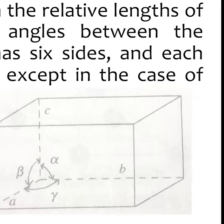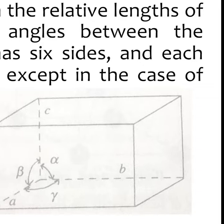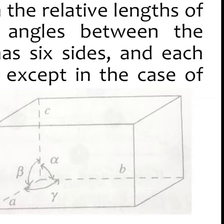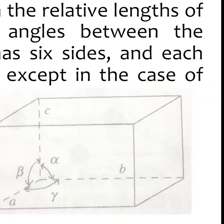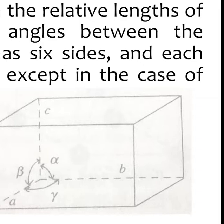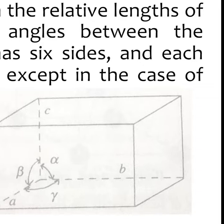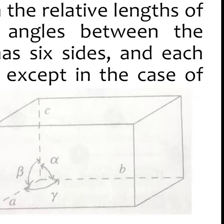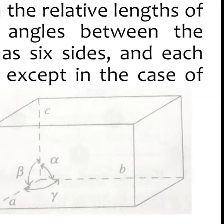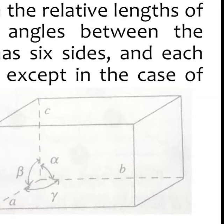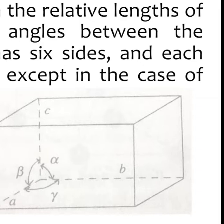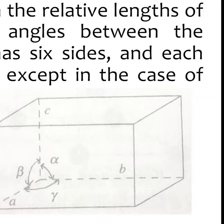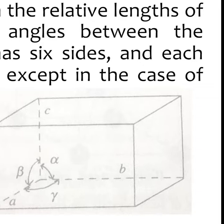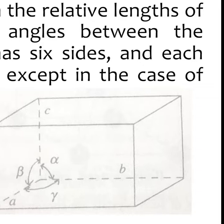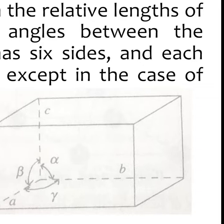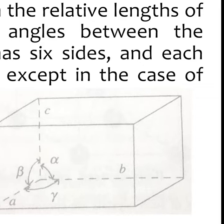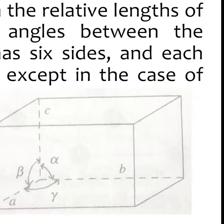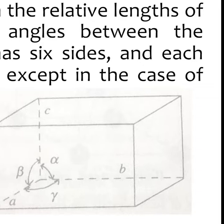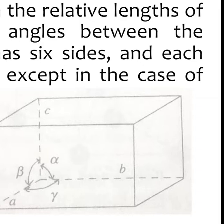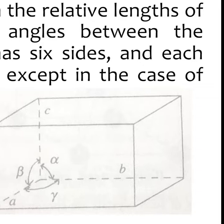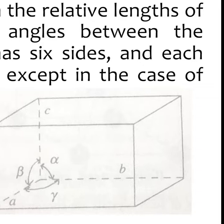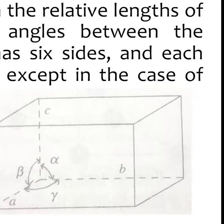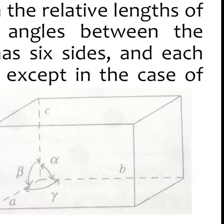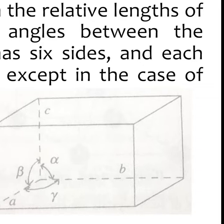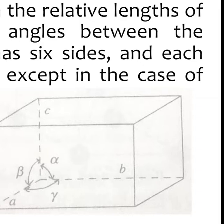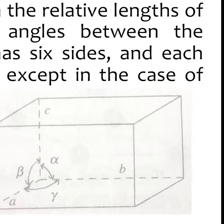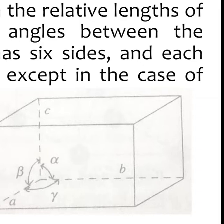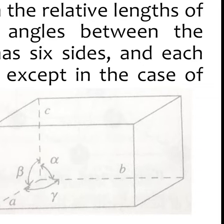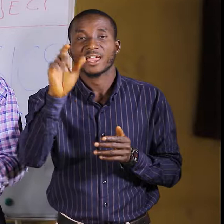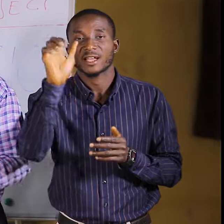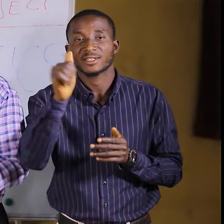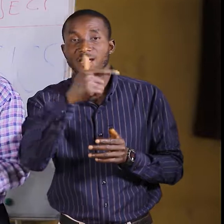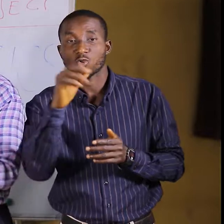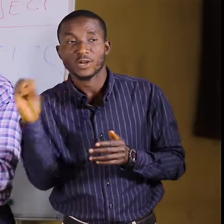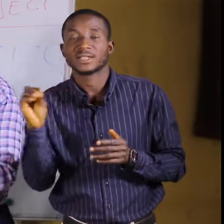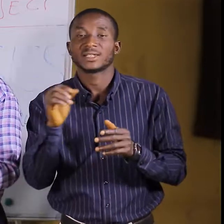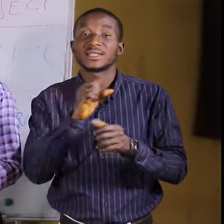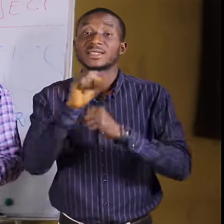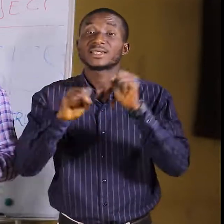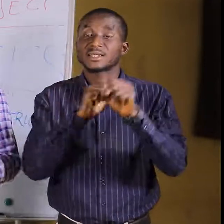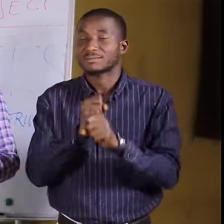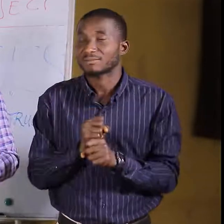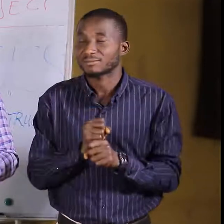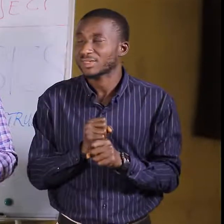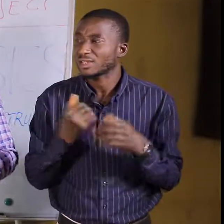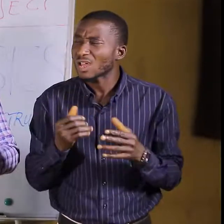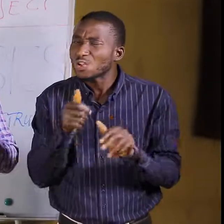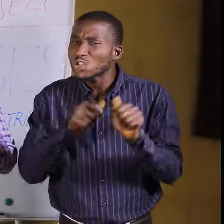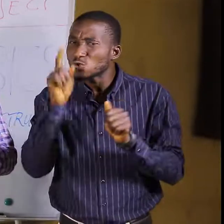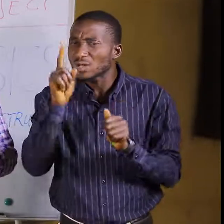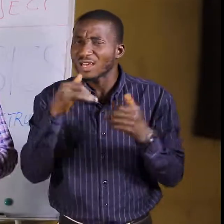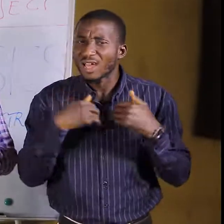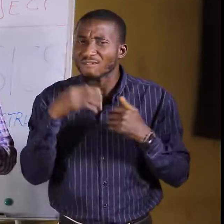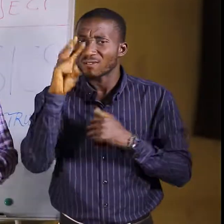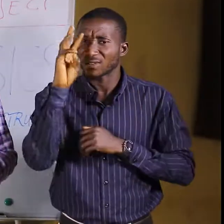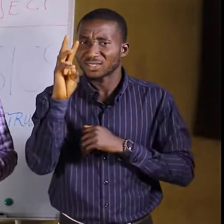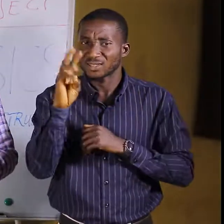of a hexagonal system. Now we said each unit cell has